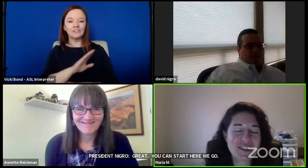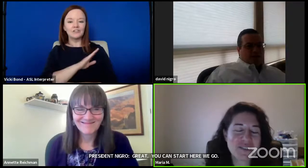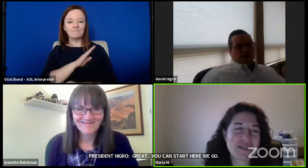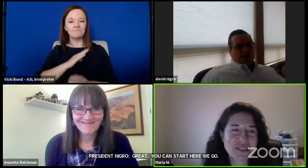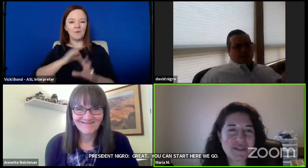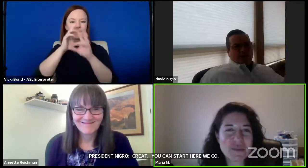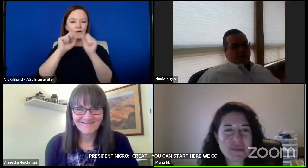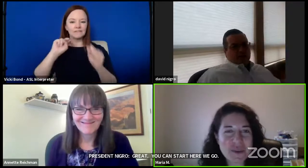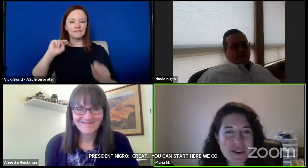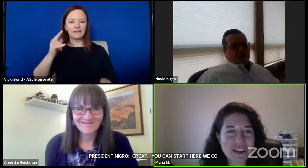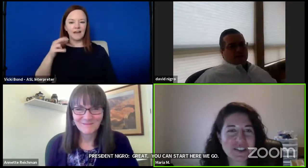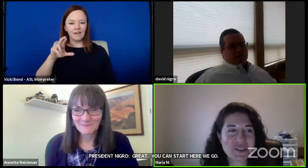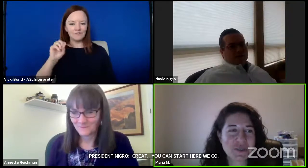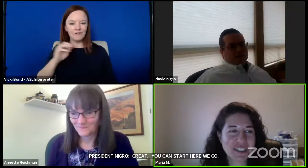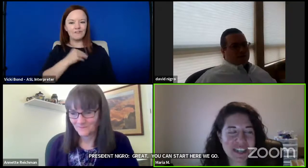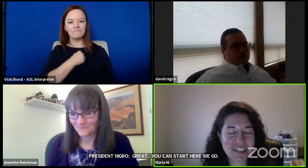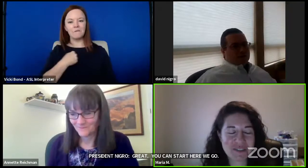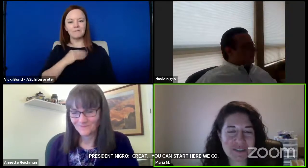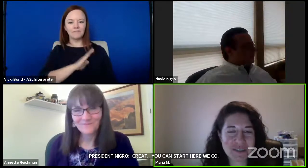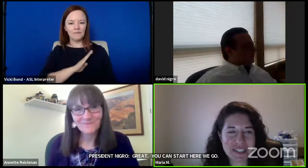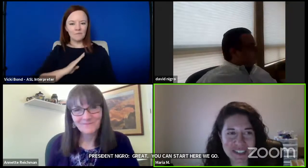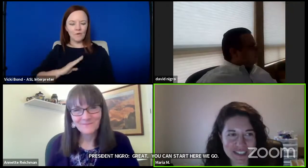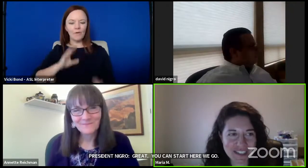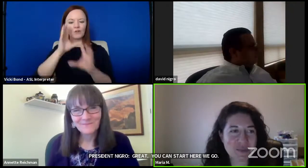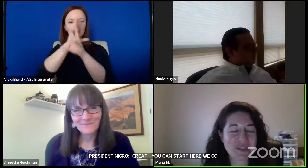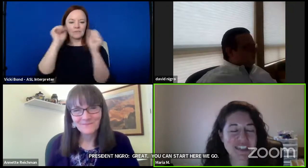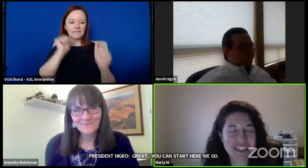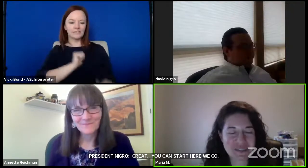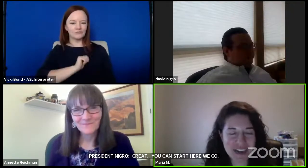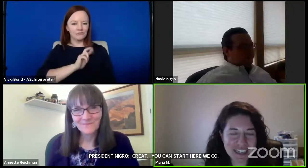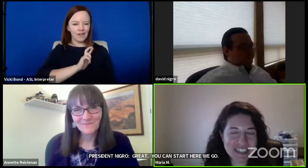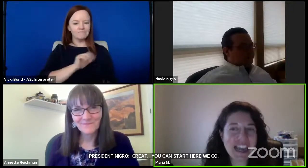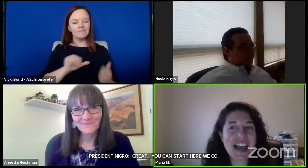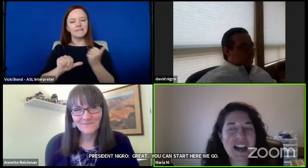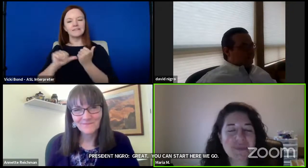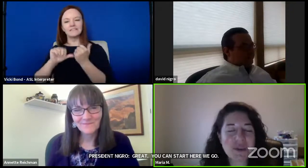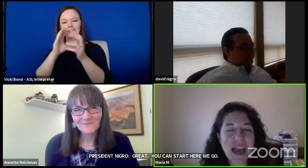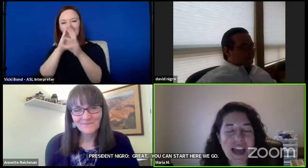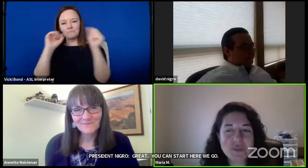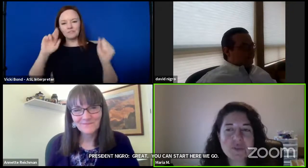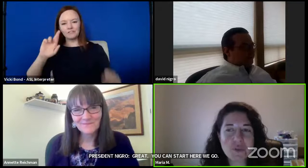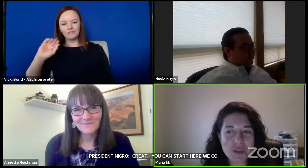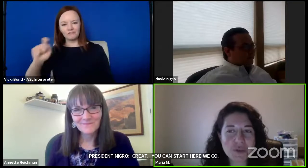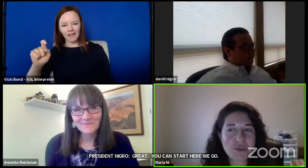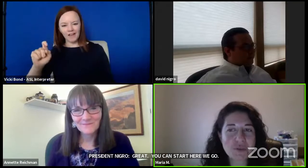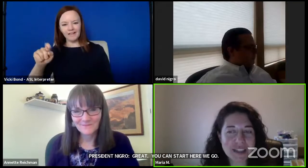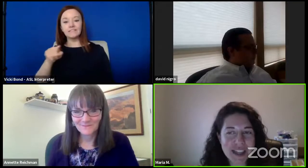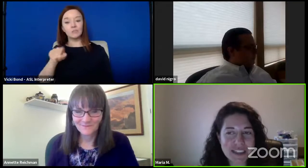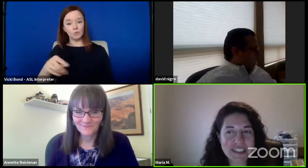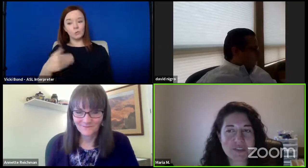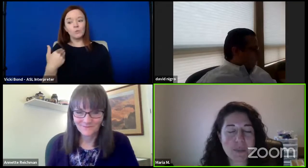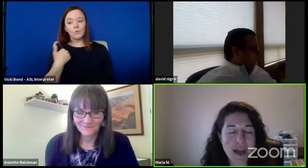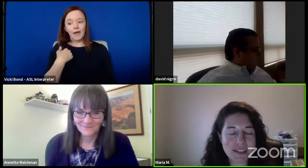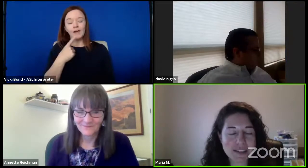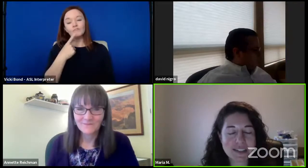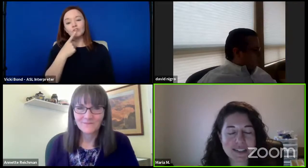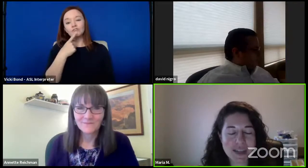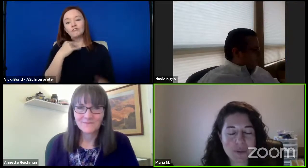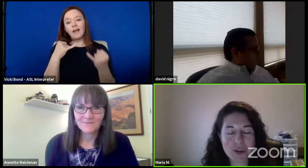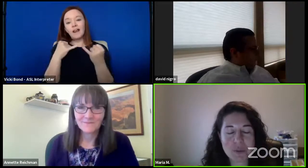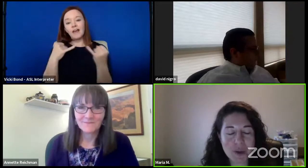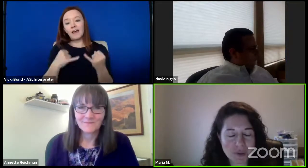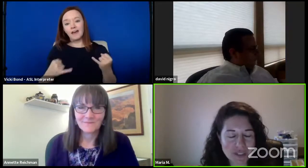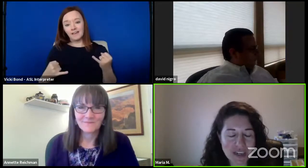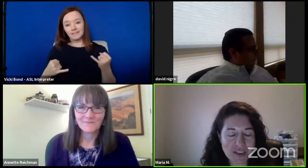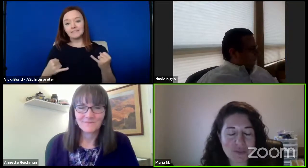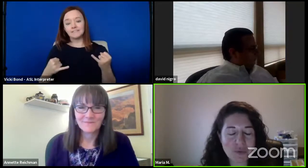President Nigro, members of the board, Superintendent Reichman, Assistant Superintendent Rex. You have before you the red lines of the policies that